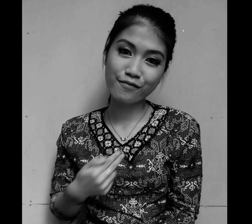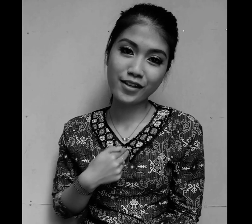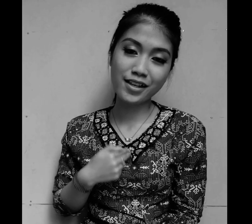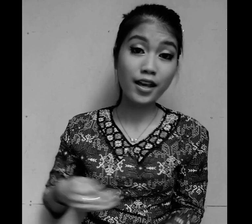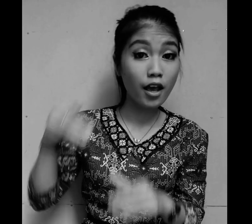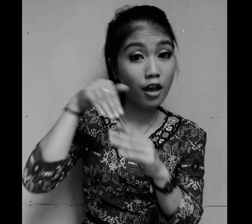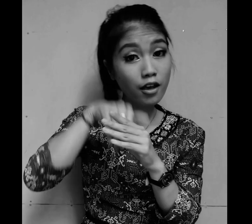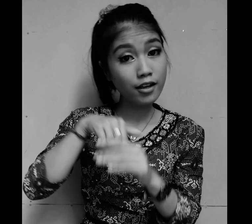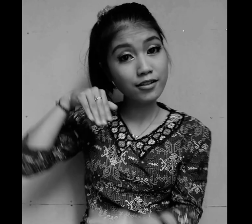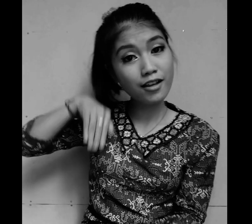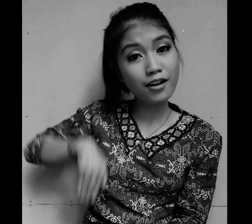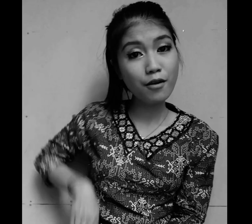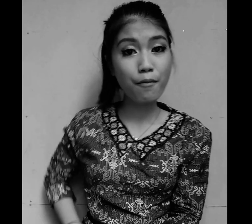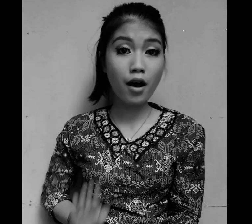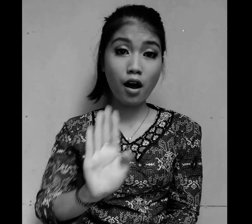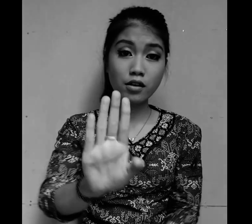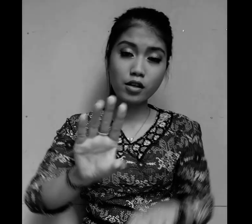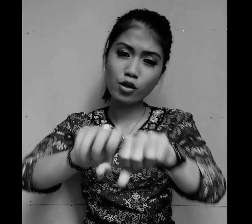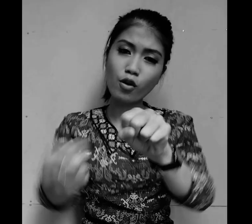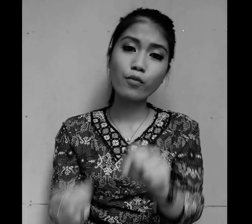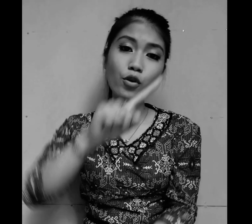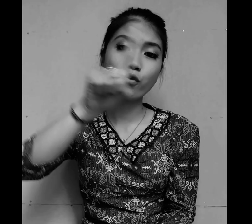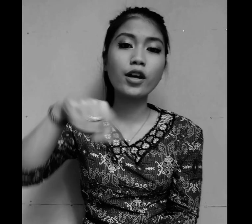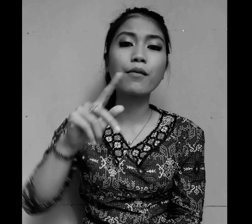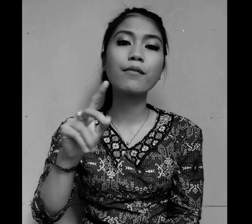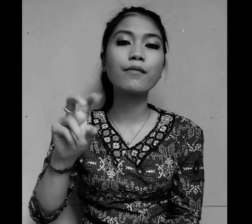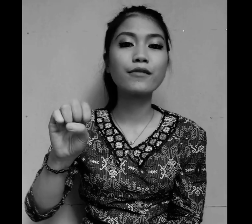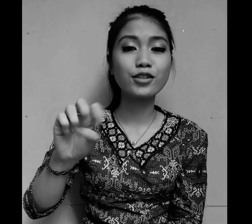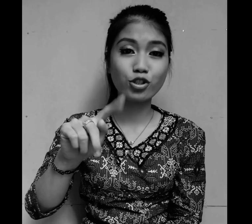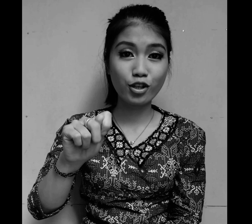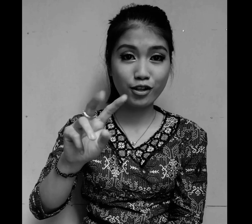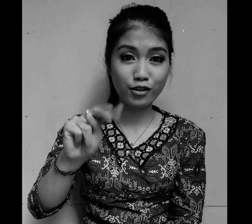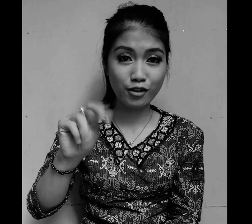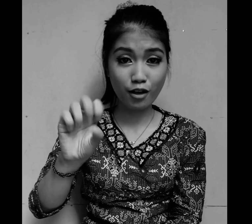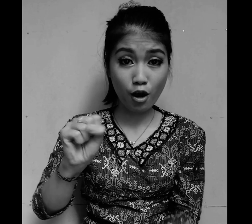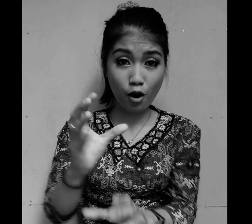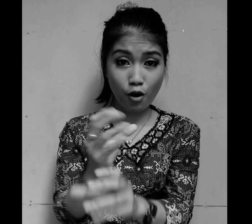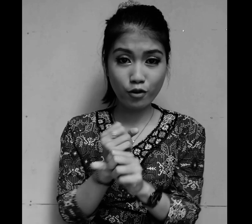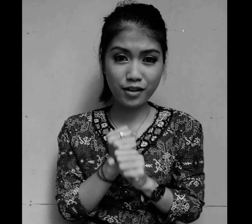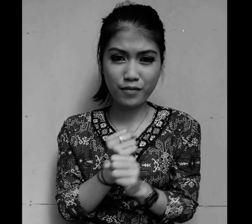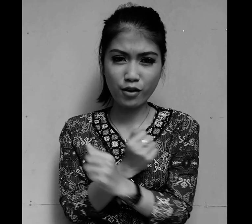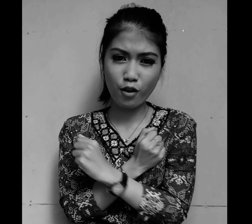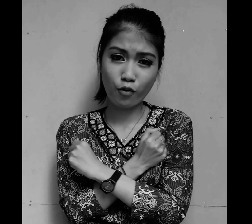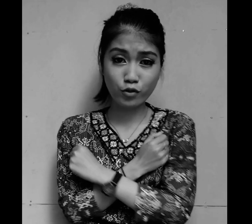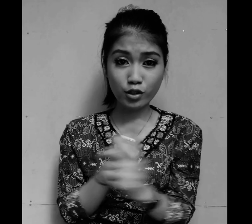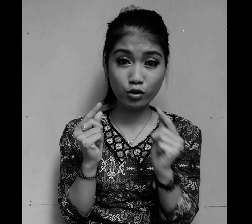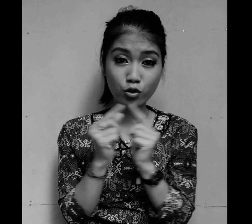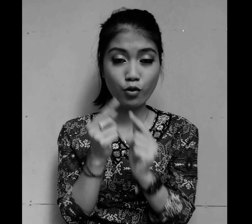me inside the pocket of your ripped jeans, holding me closer till